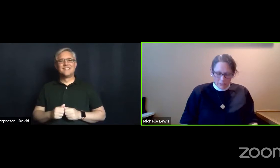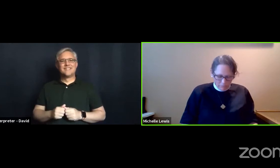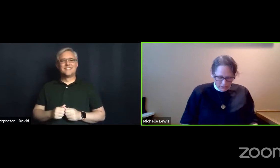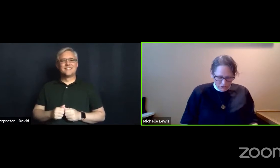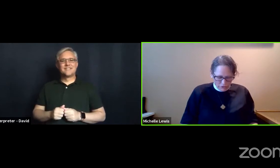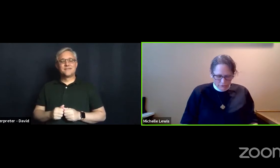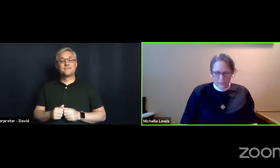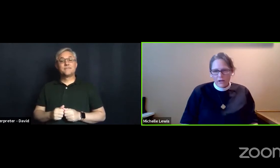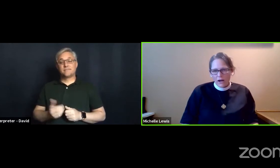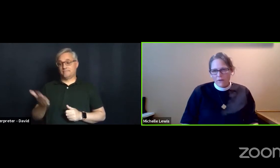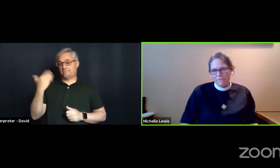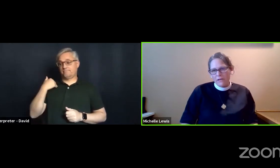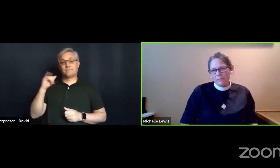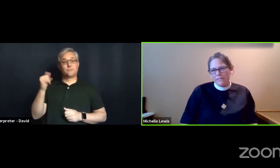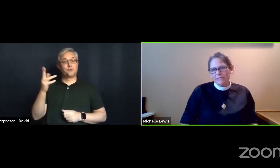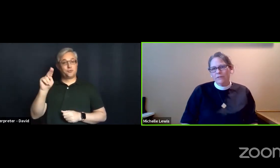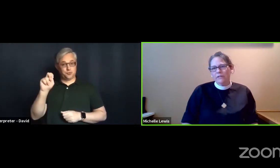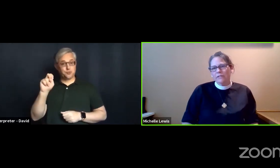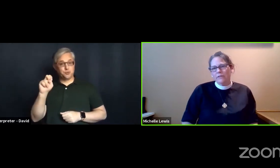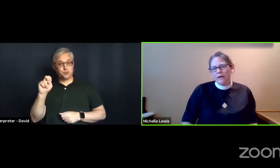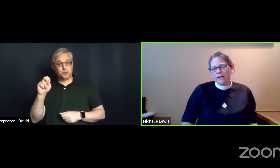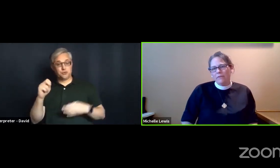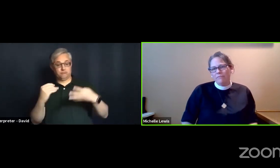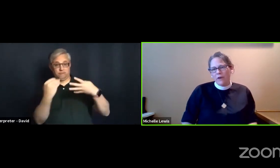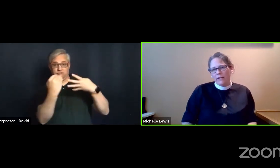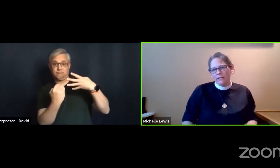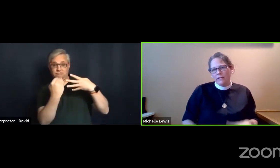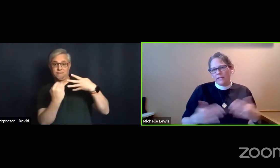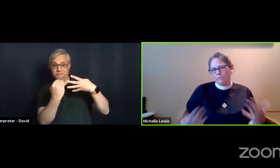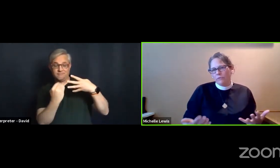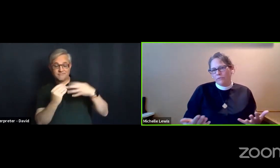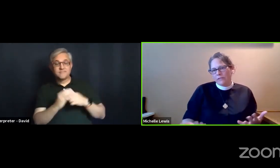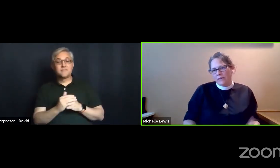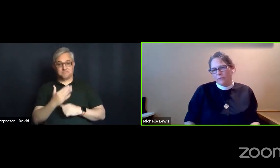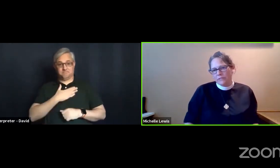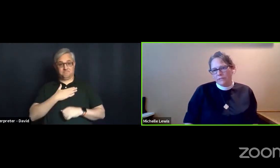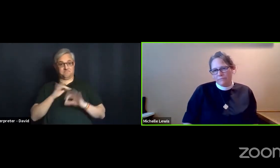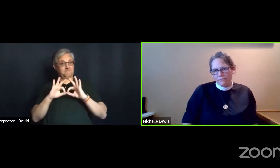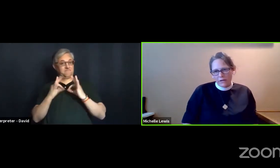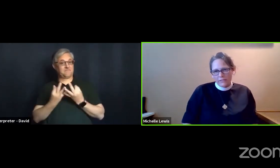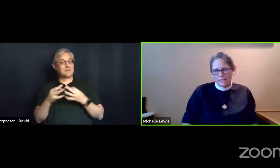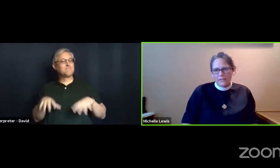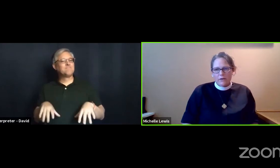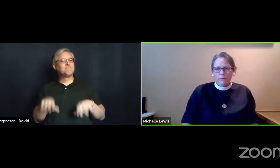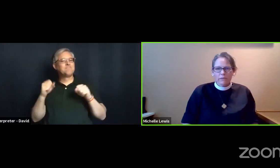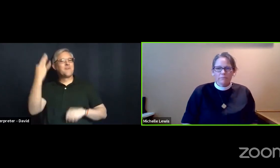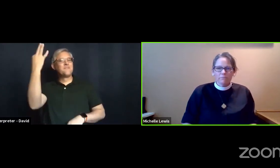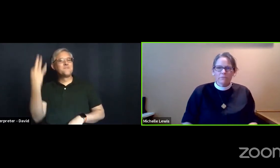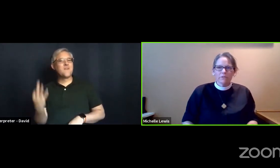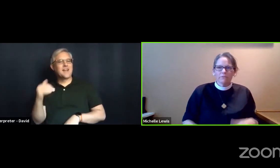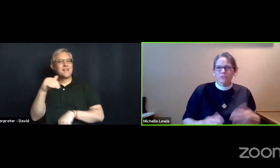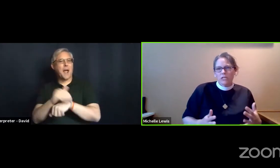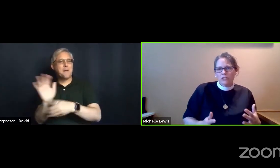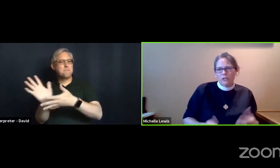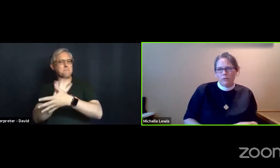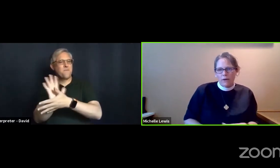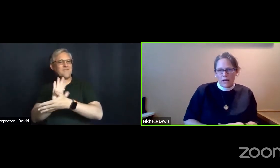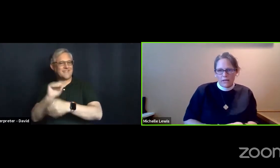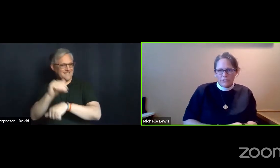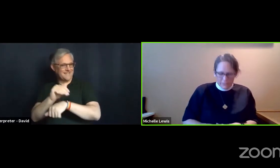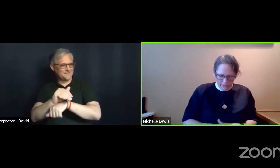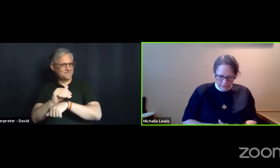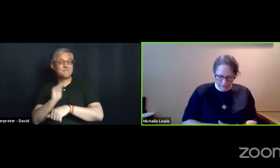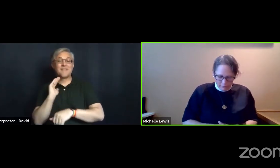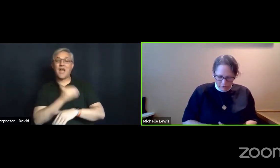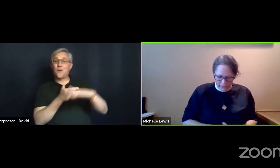So in mid-June, our family started a Friday night movie night with some friends. We changed our